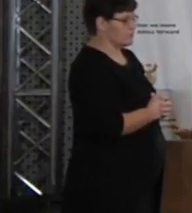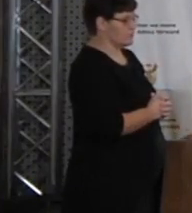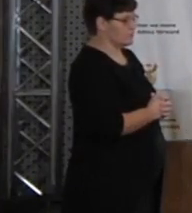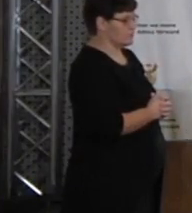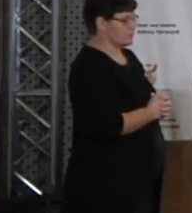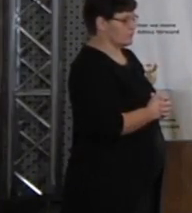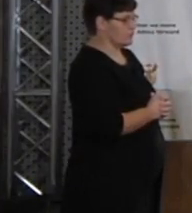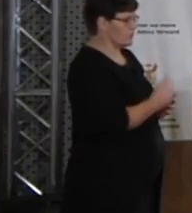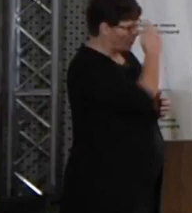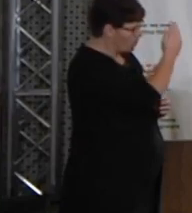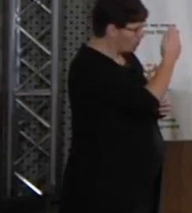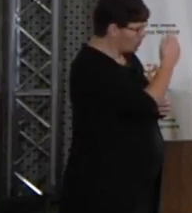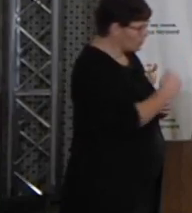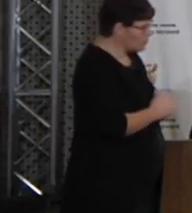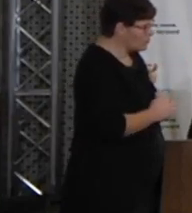Hello?